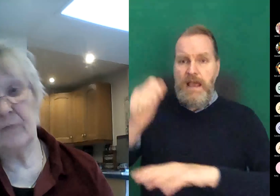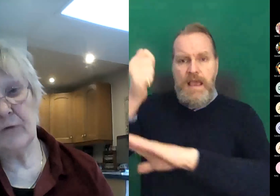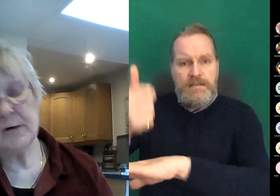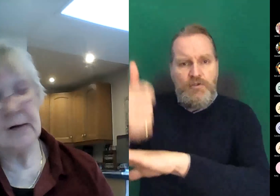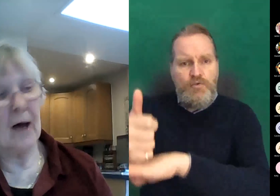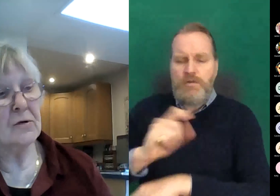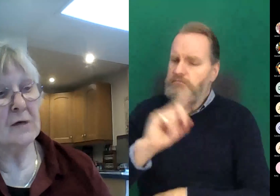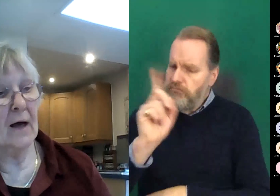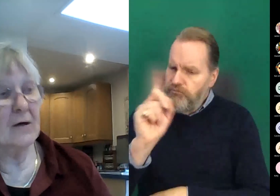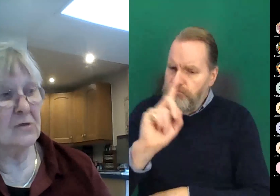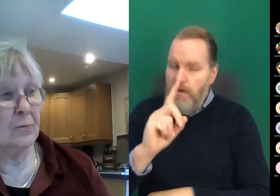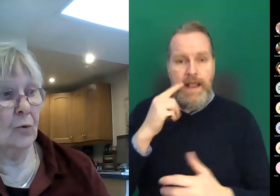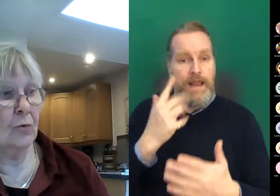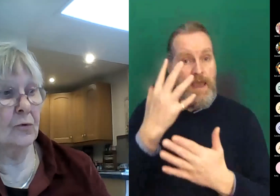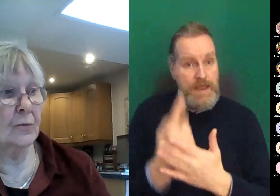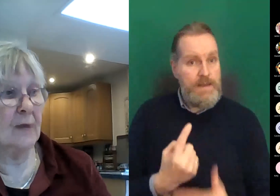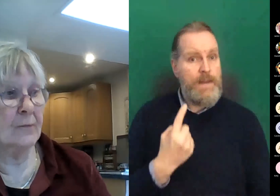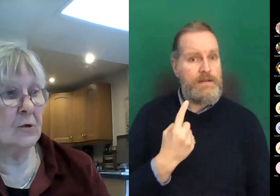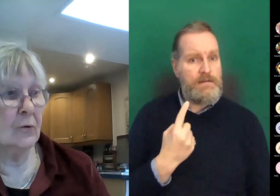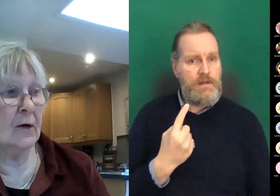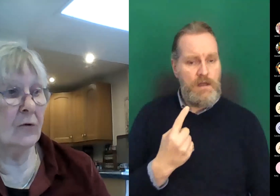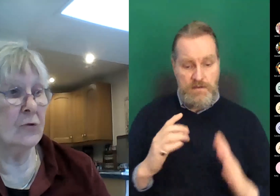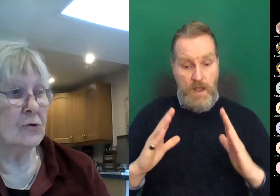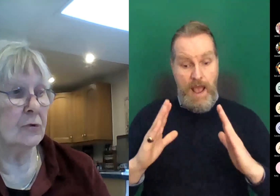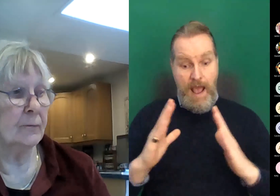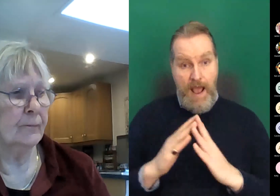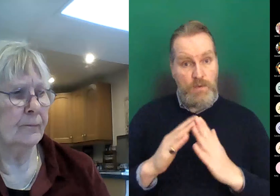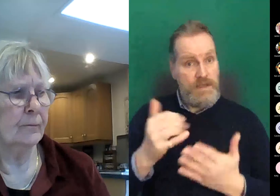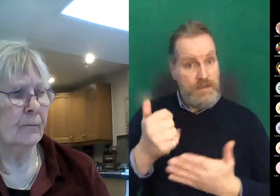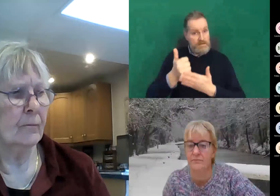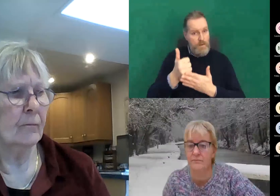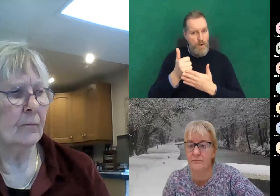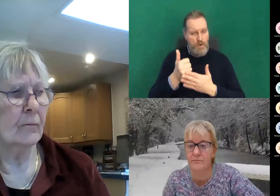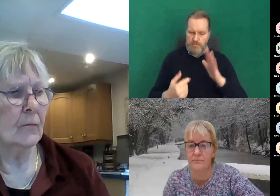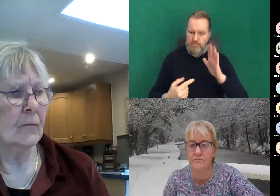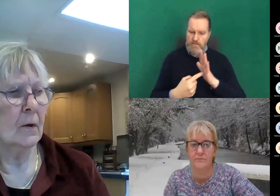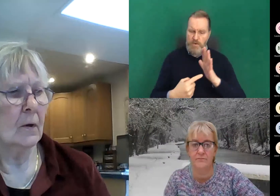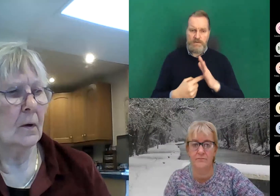So, and for this, housing and support was absolutely crucial.